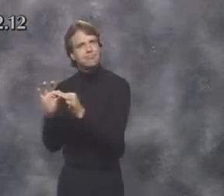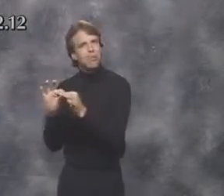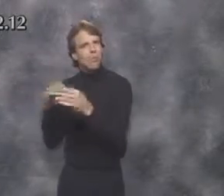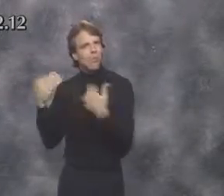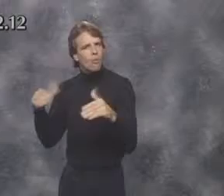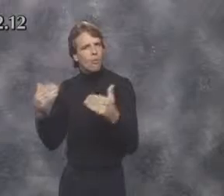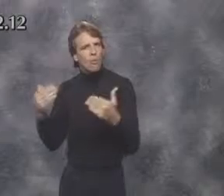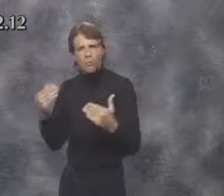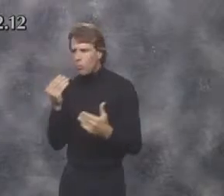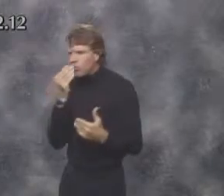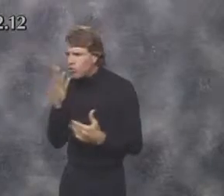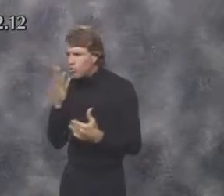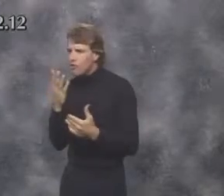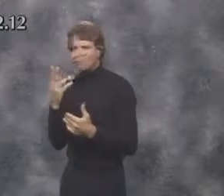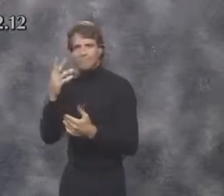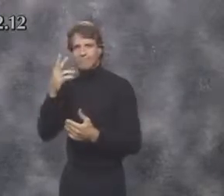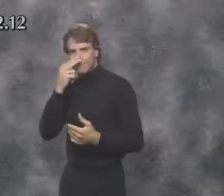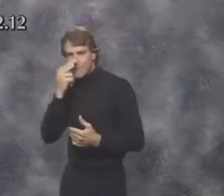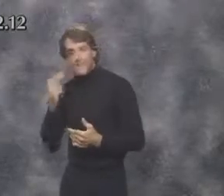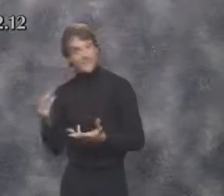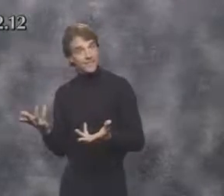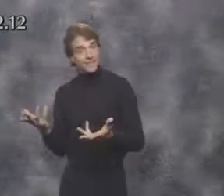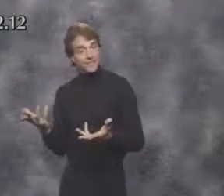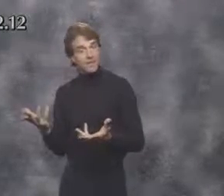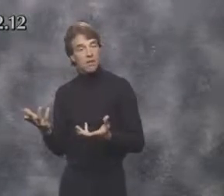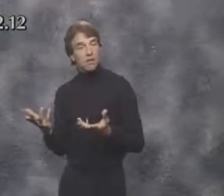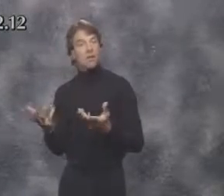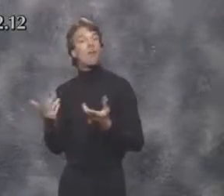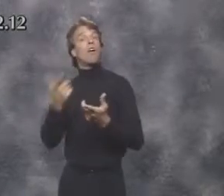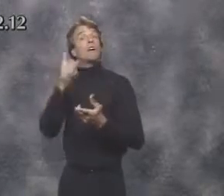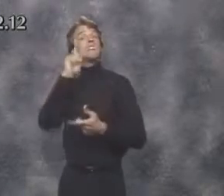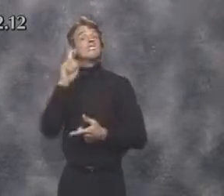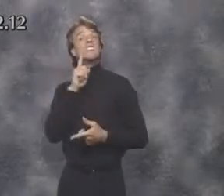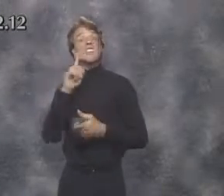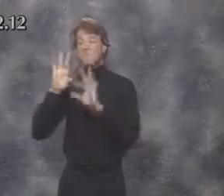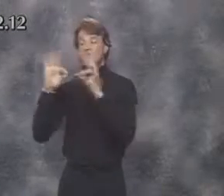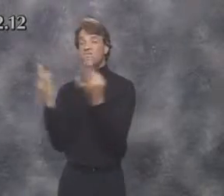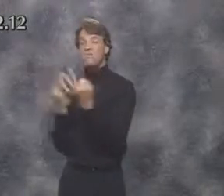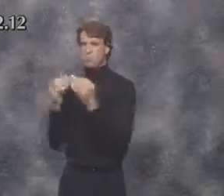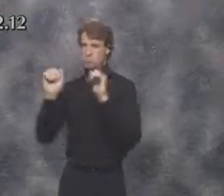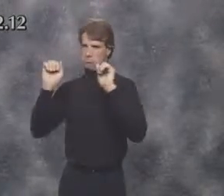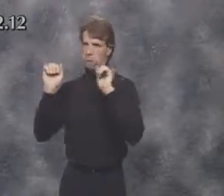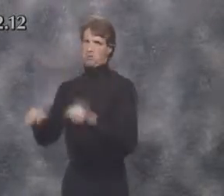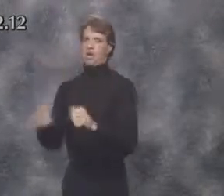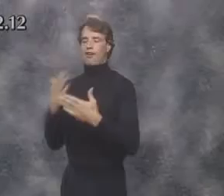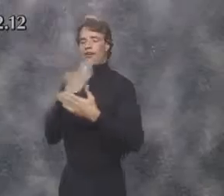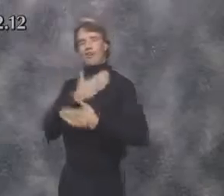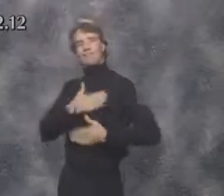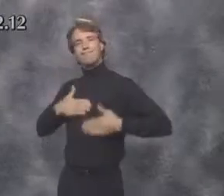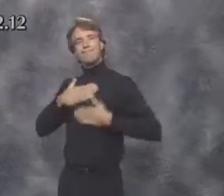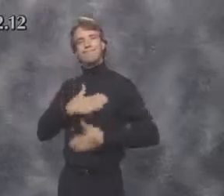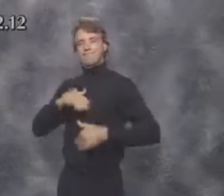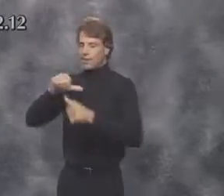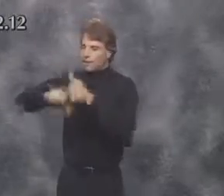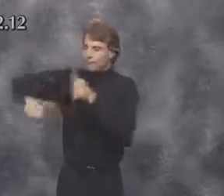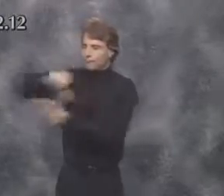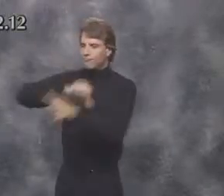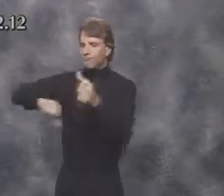interconnected. They are warm and fun-loving people. This deaf family has a lot of